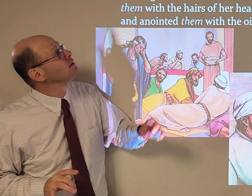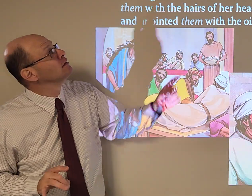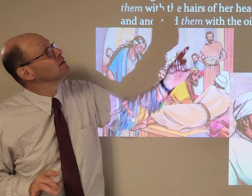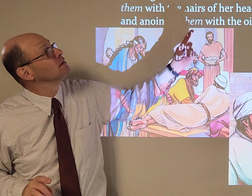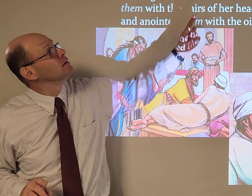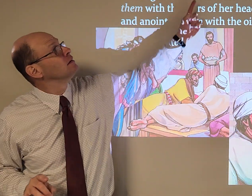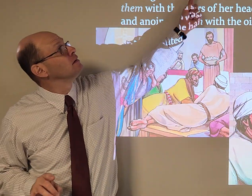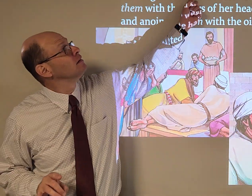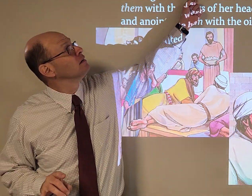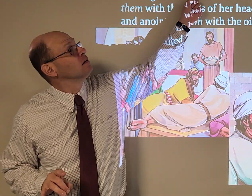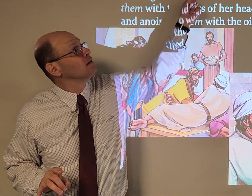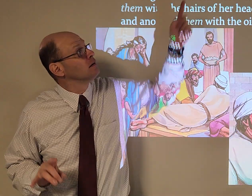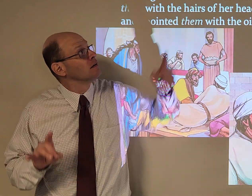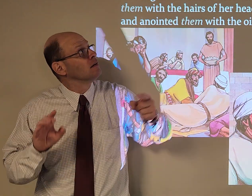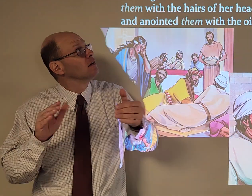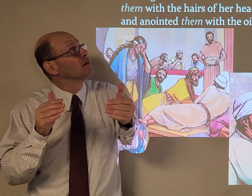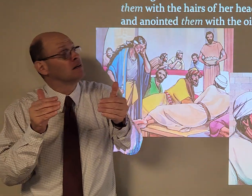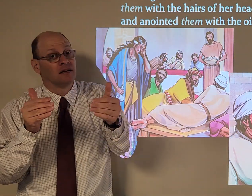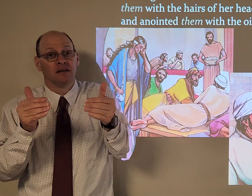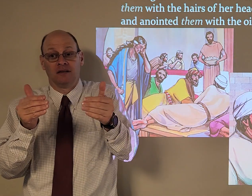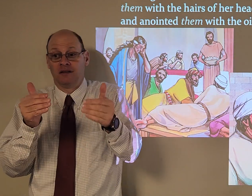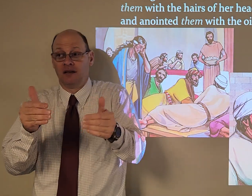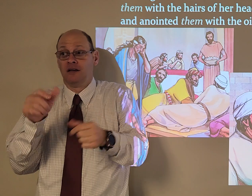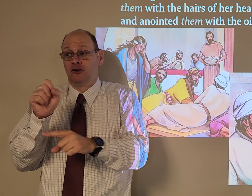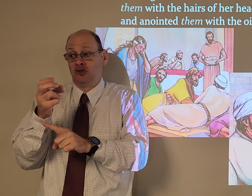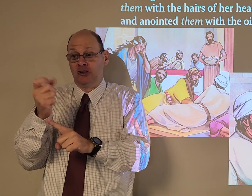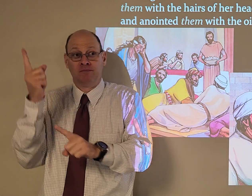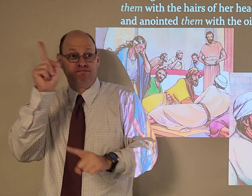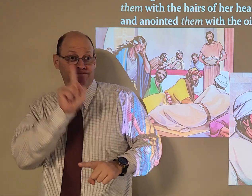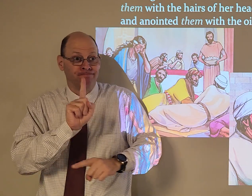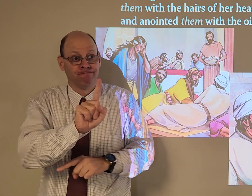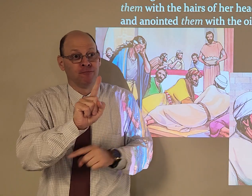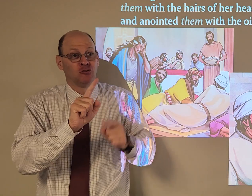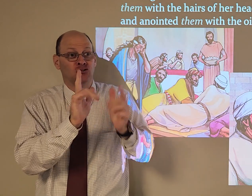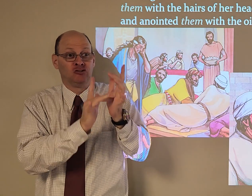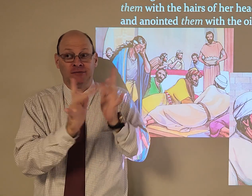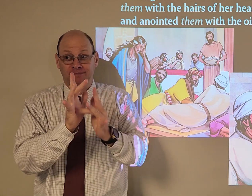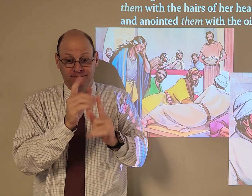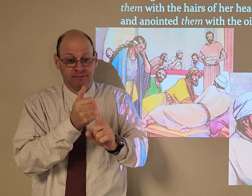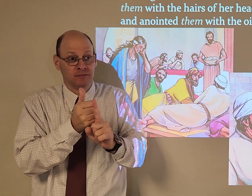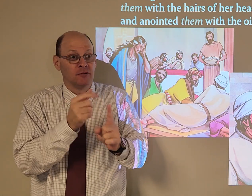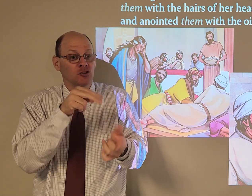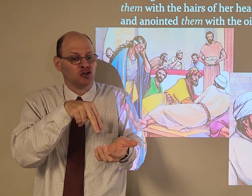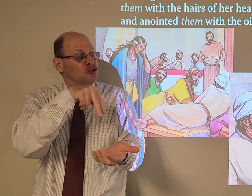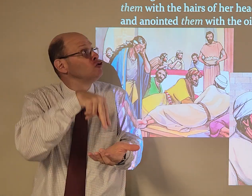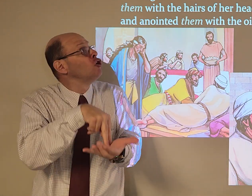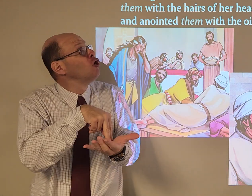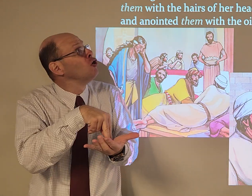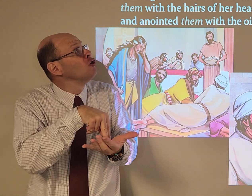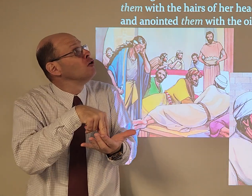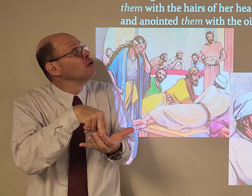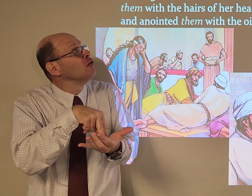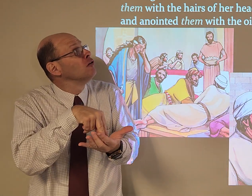Verse 38, continuing in the scripture. And stood at his feet behind him weeping.